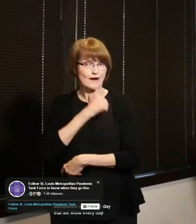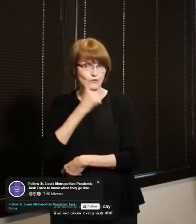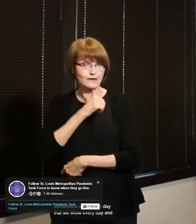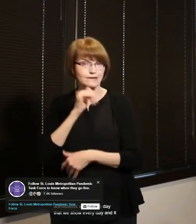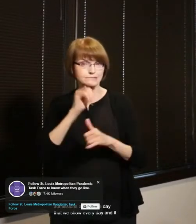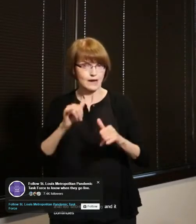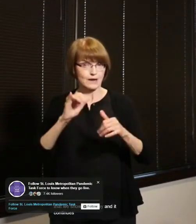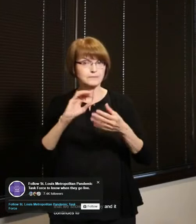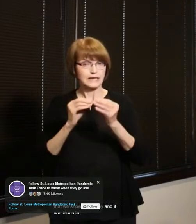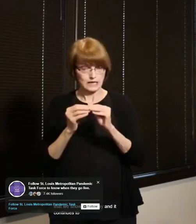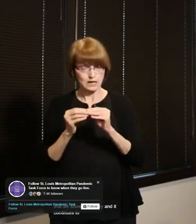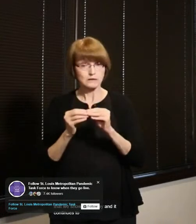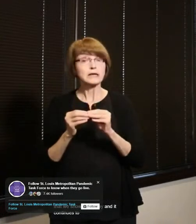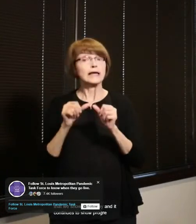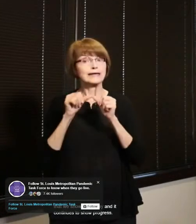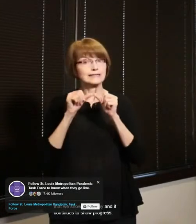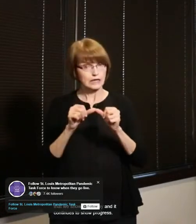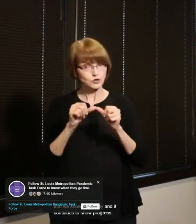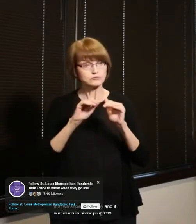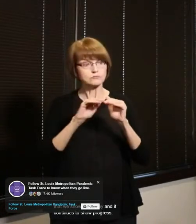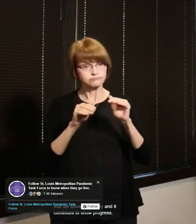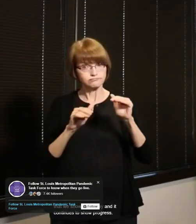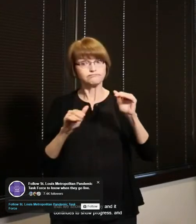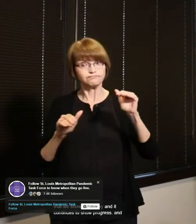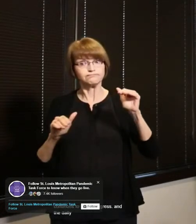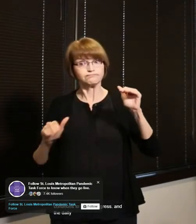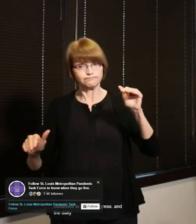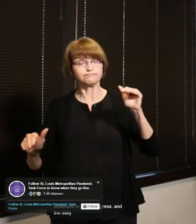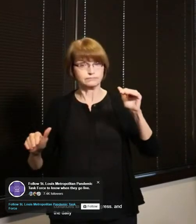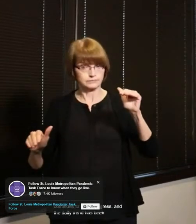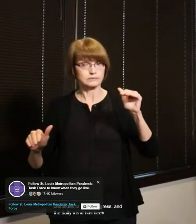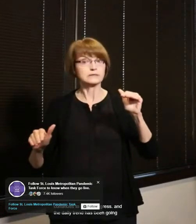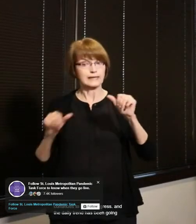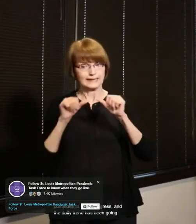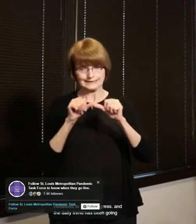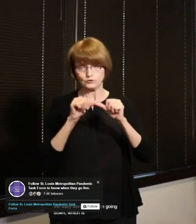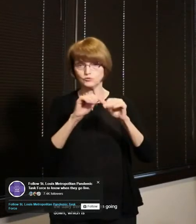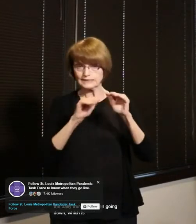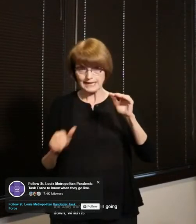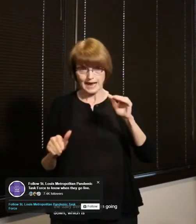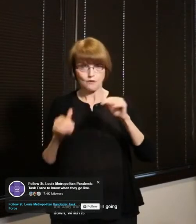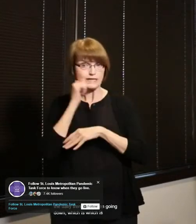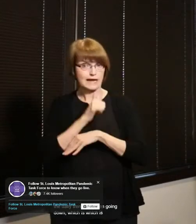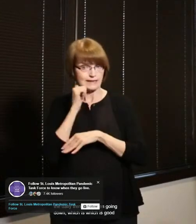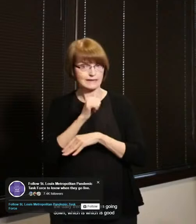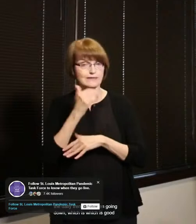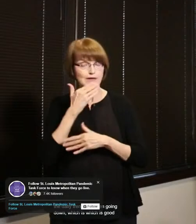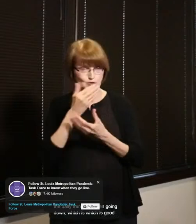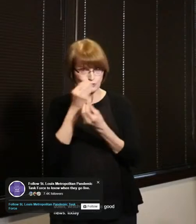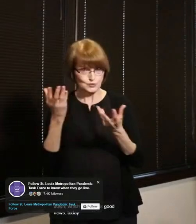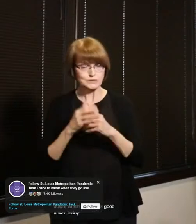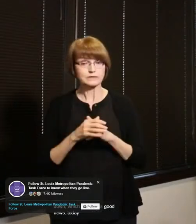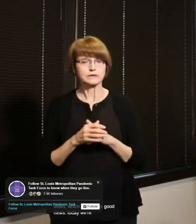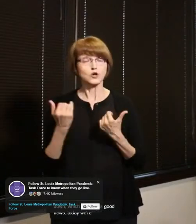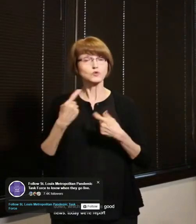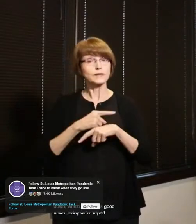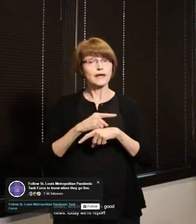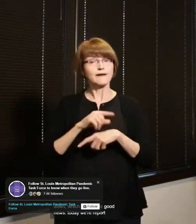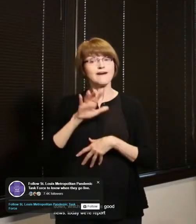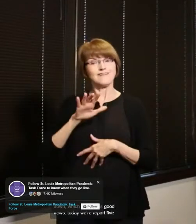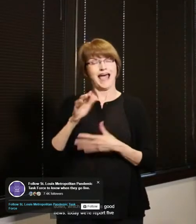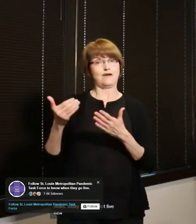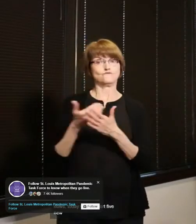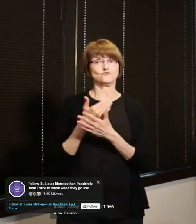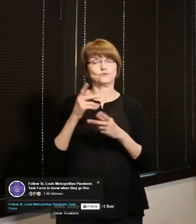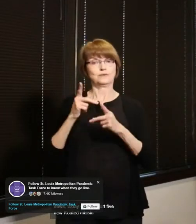it continues to show progress. And the daily trend has been going down, which is good news. Today we report 5 new